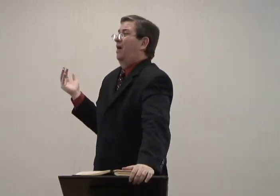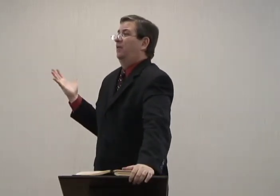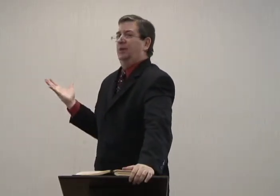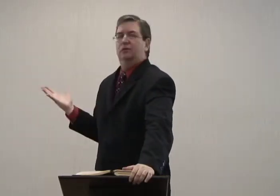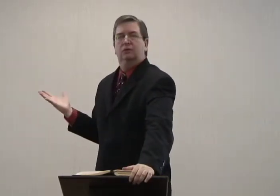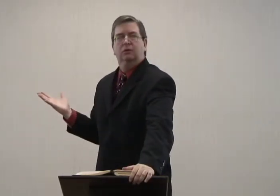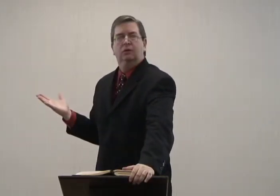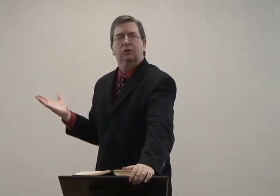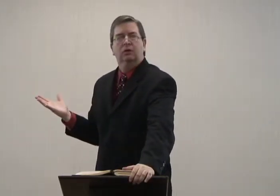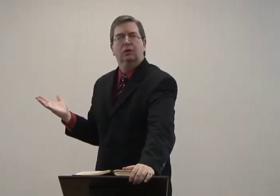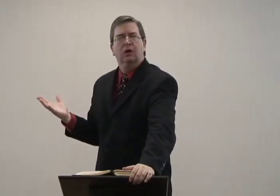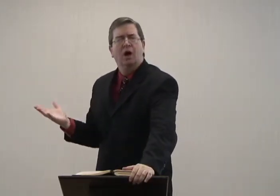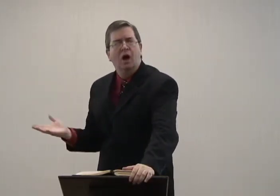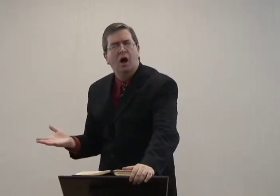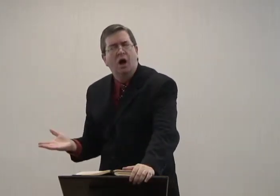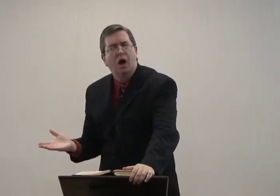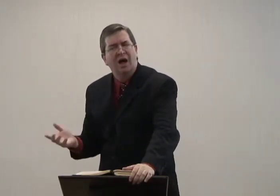You go to church and you say you don't have any money.